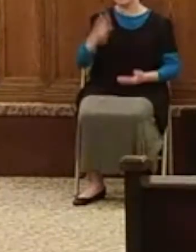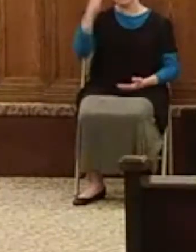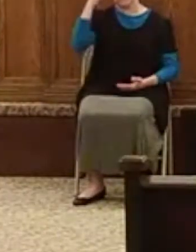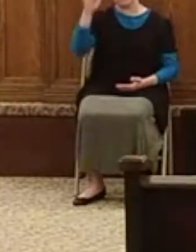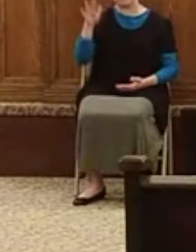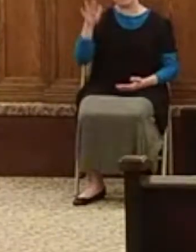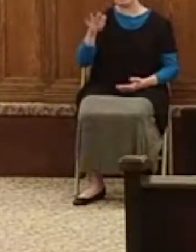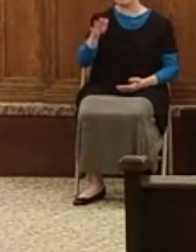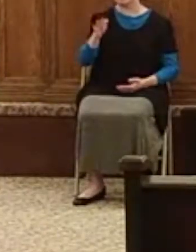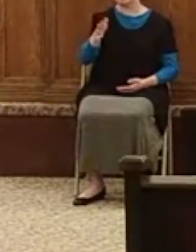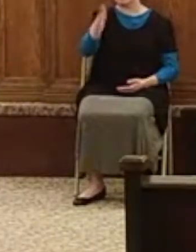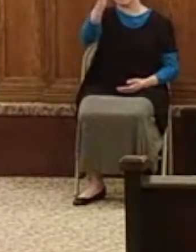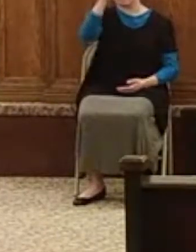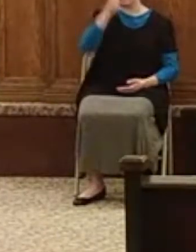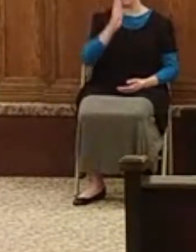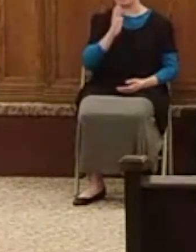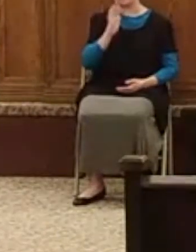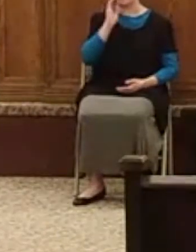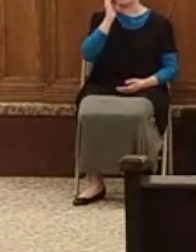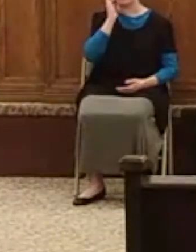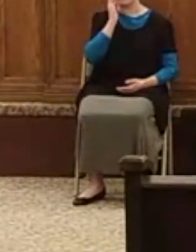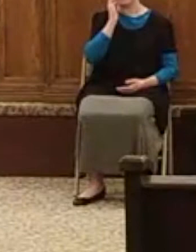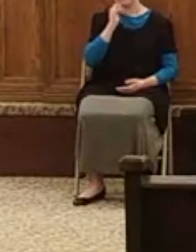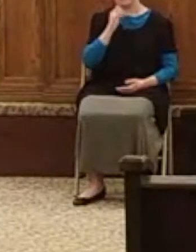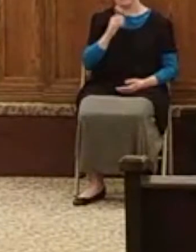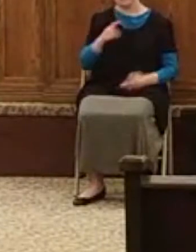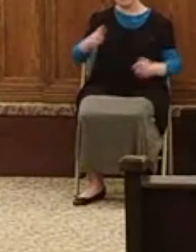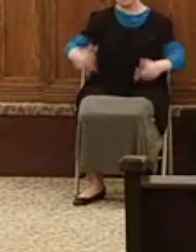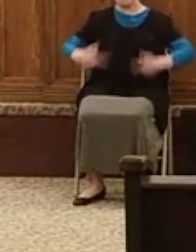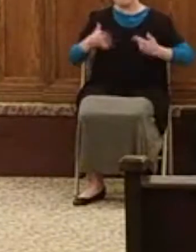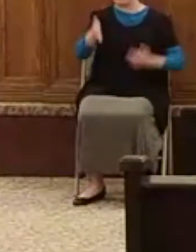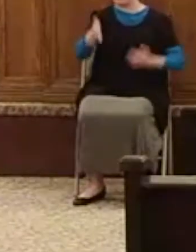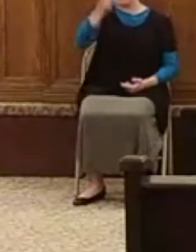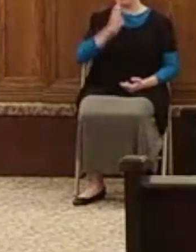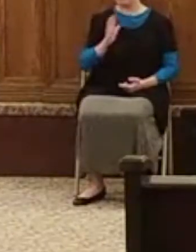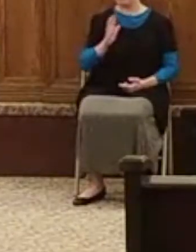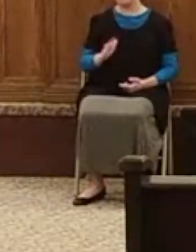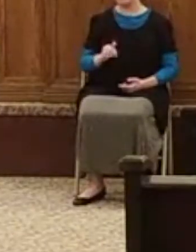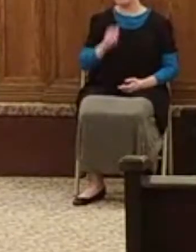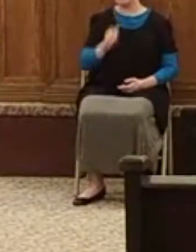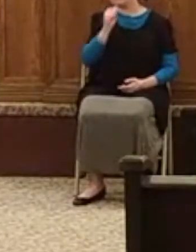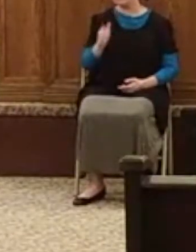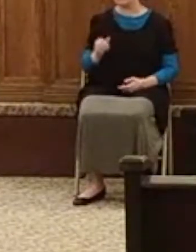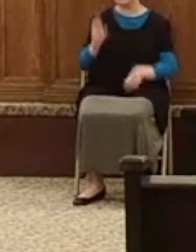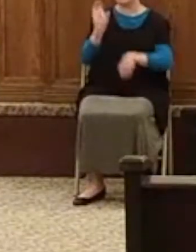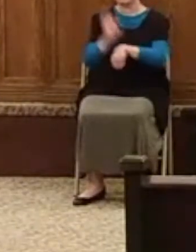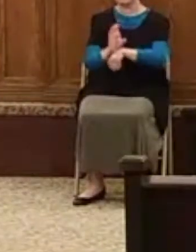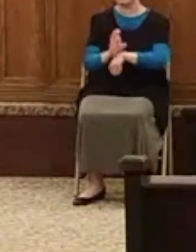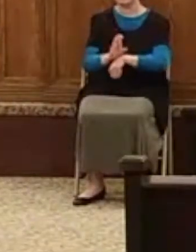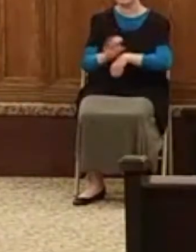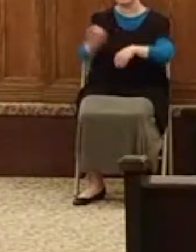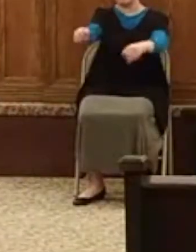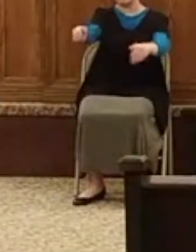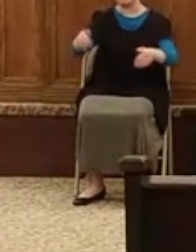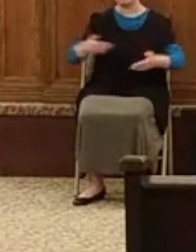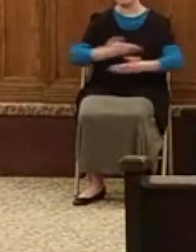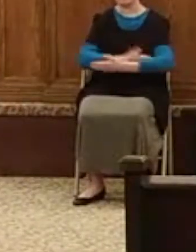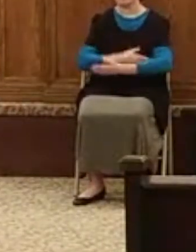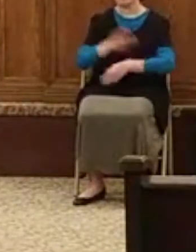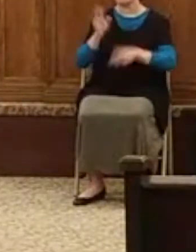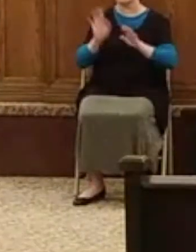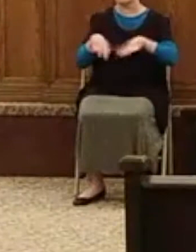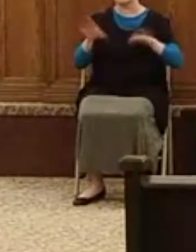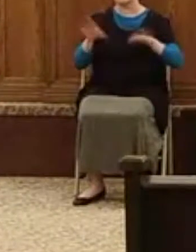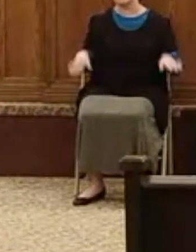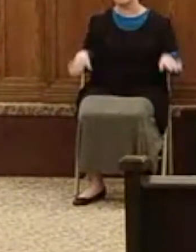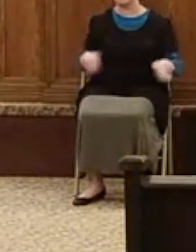wouldn't know anything about godly integrity. You wouldn't be living godly principles. You wouldn't have a church to raise your children up